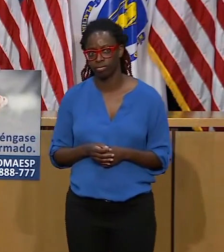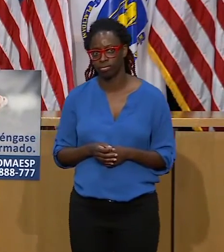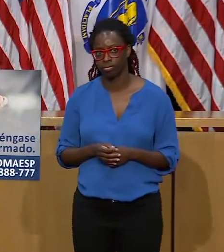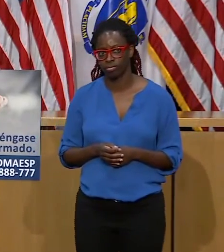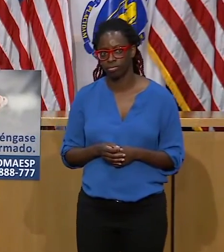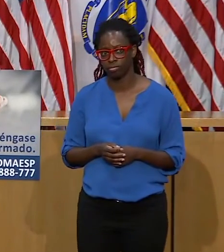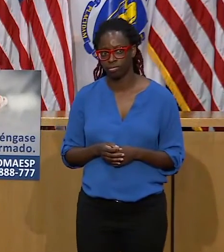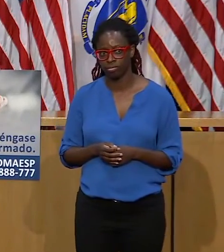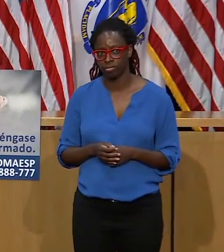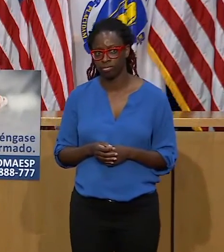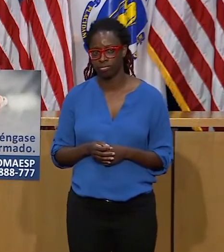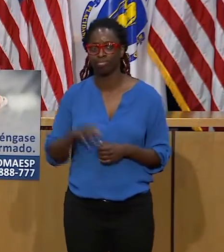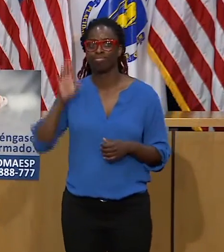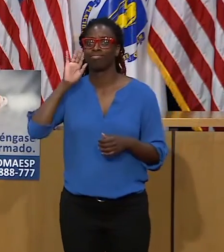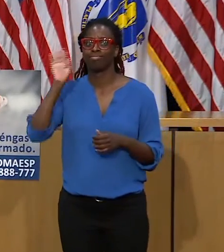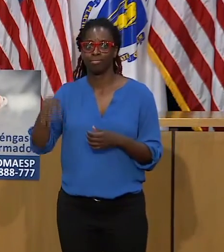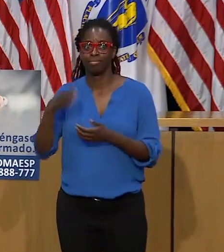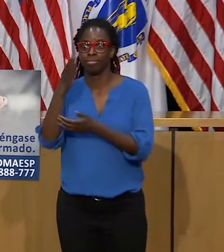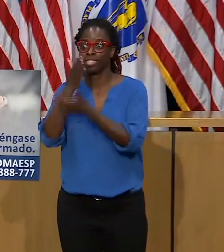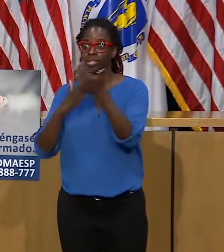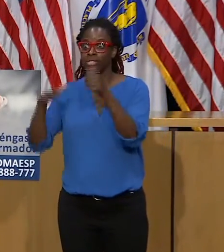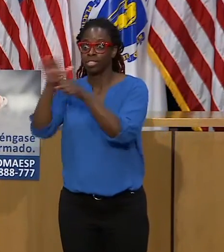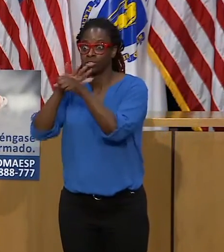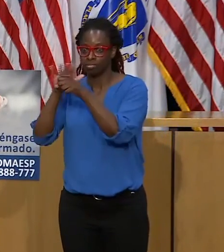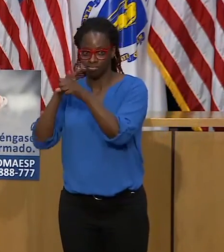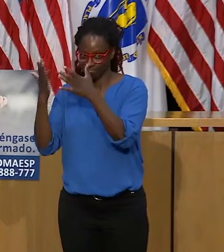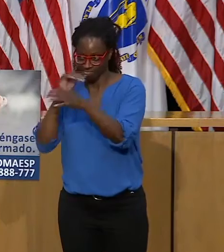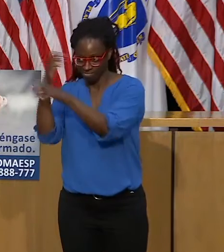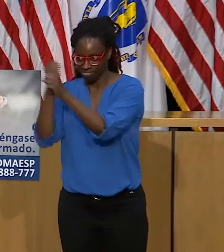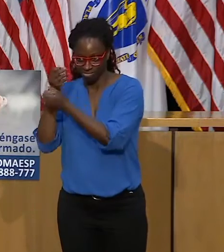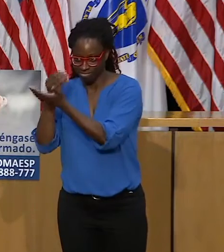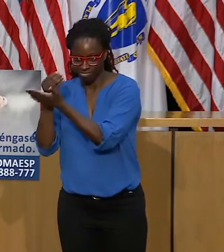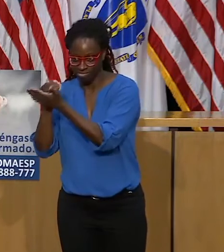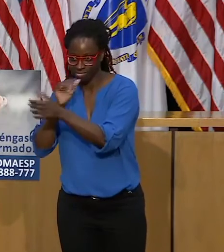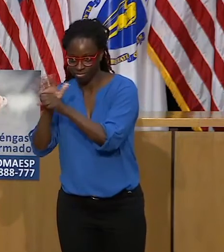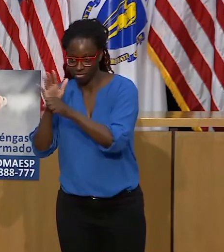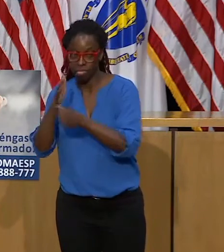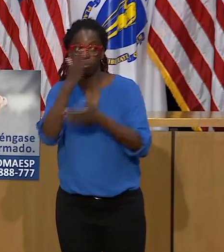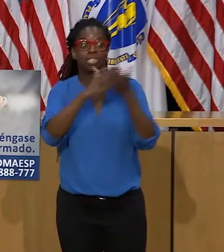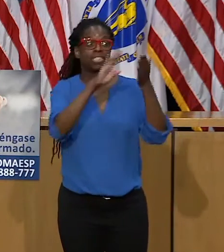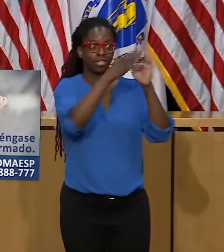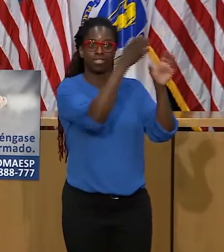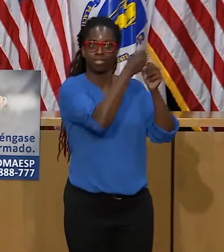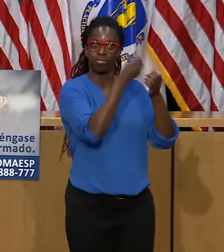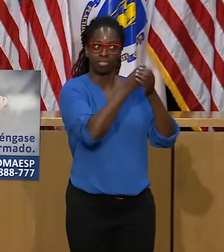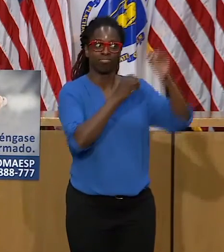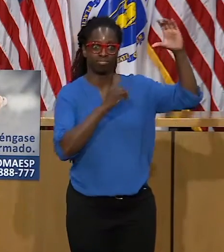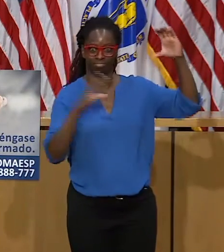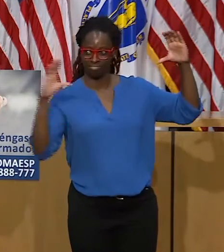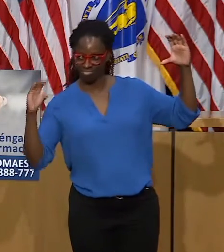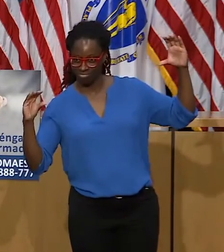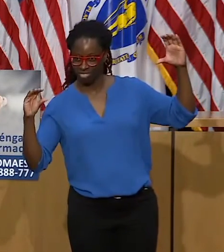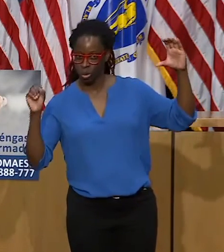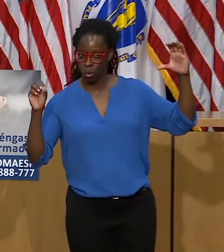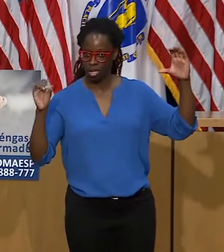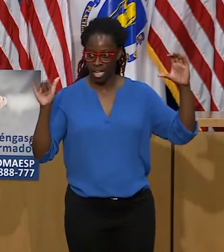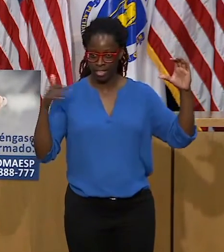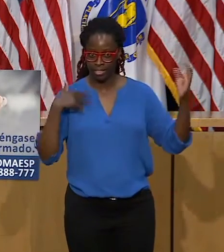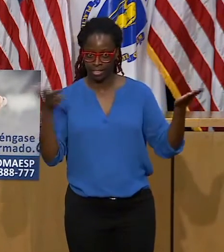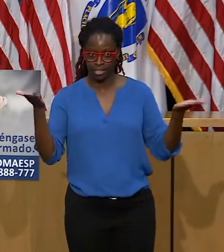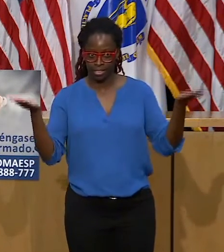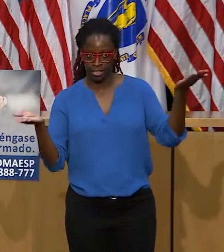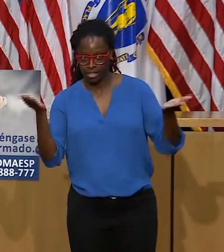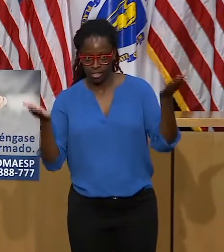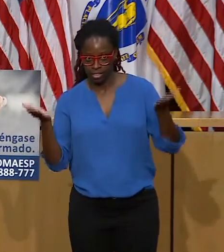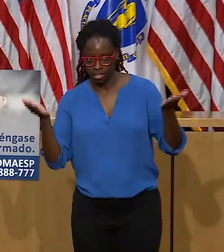administration for releasing new monies today for schools, including a matching grant for technology, even as we recognize the